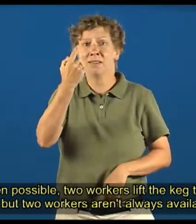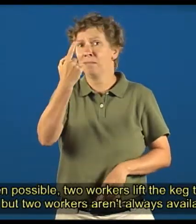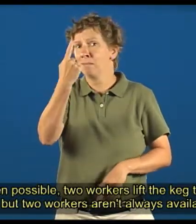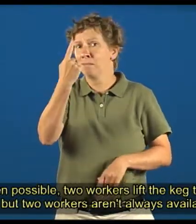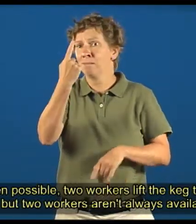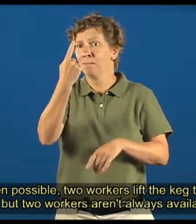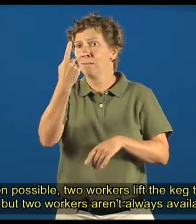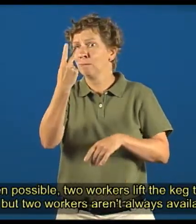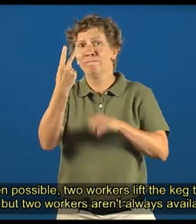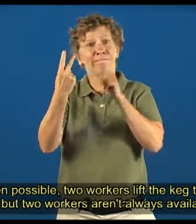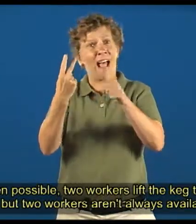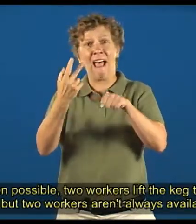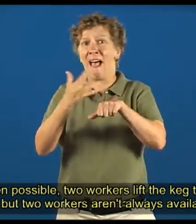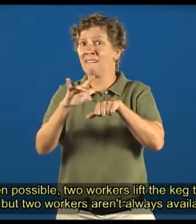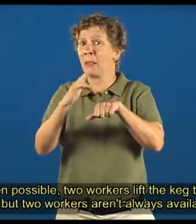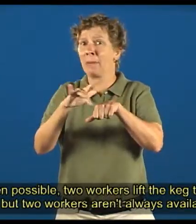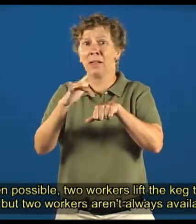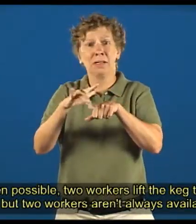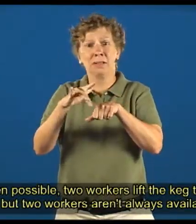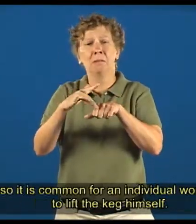But 2 workers aren't always available,